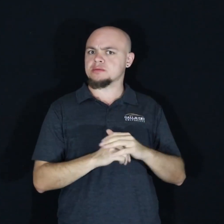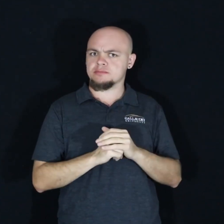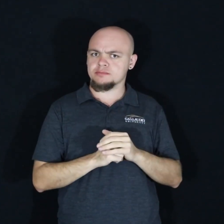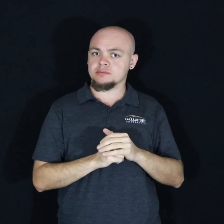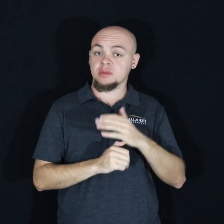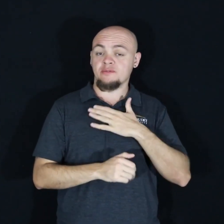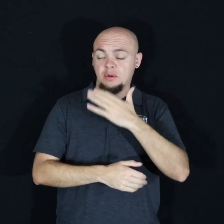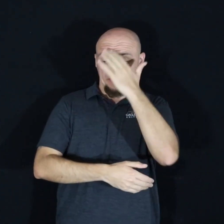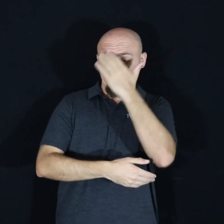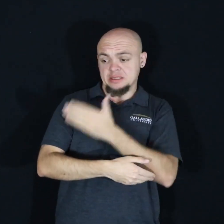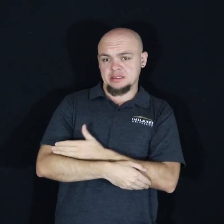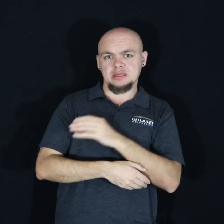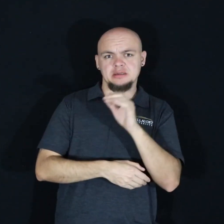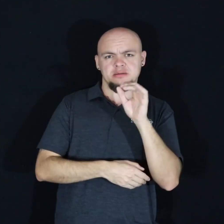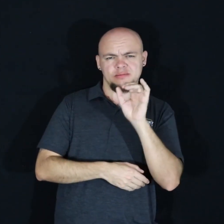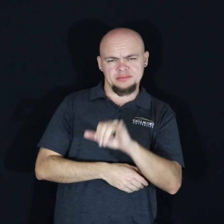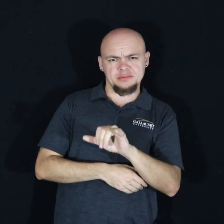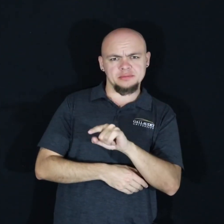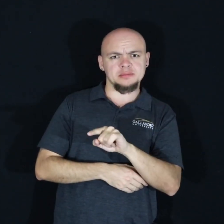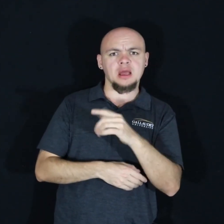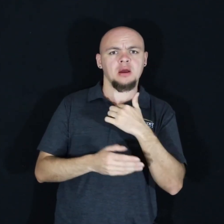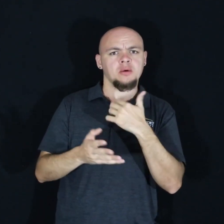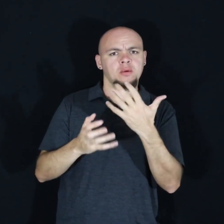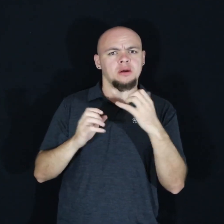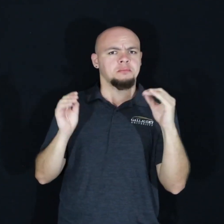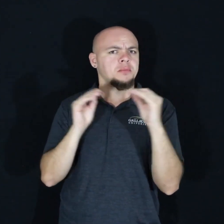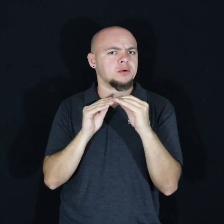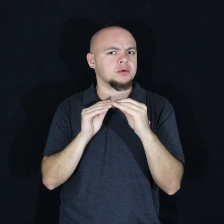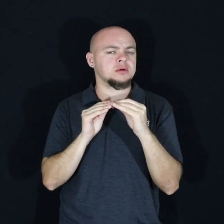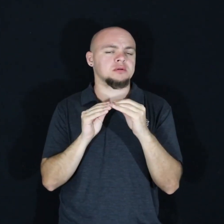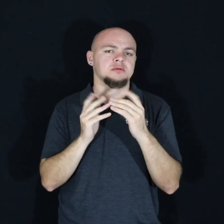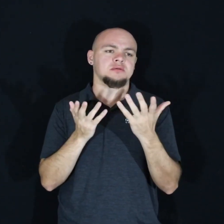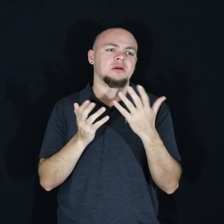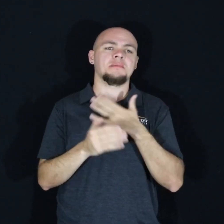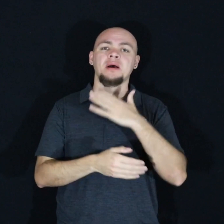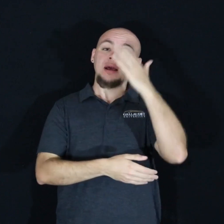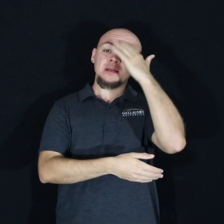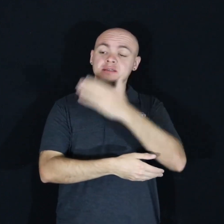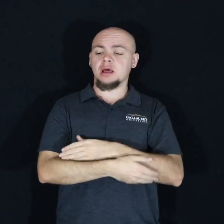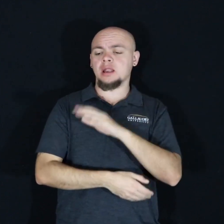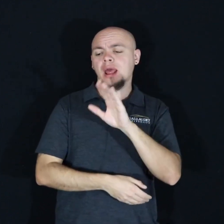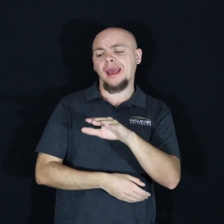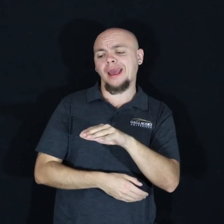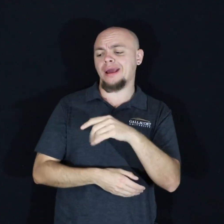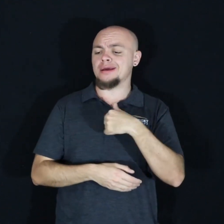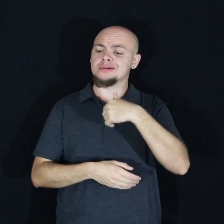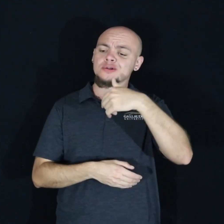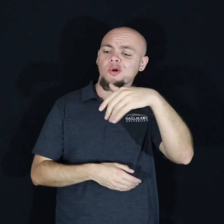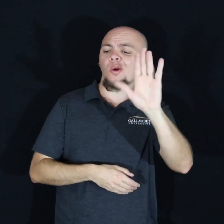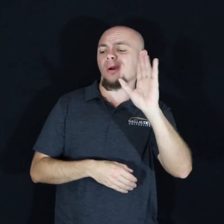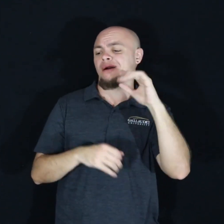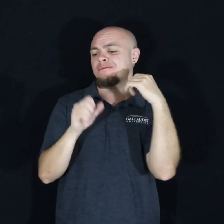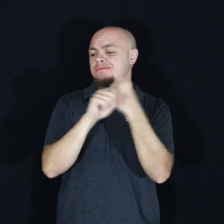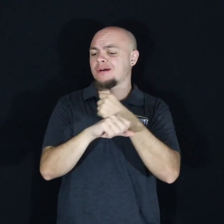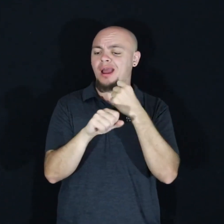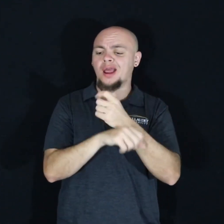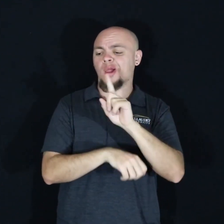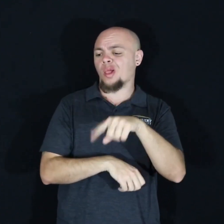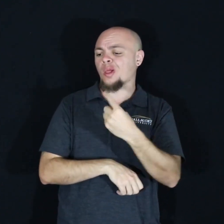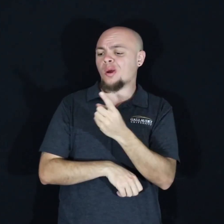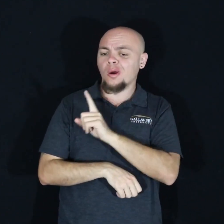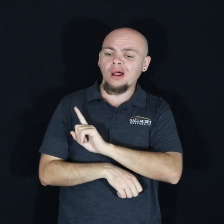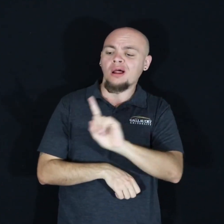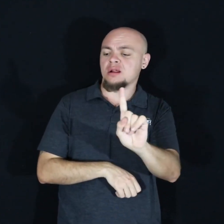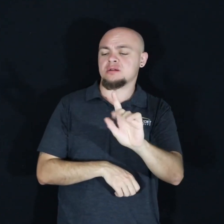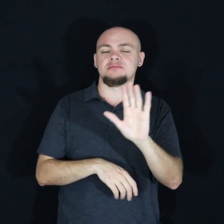for my son. I want more quests like that. I want fewer quests where my son is told, go out and fight it alone,